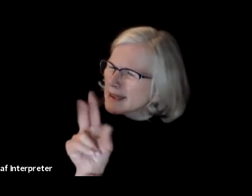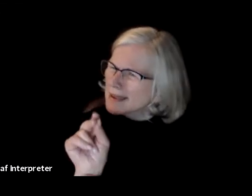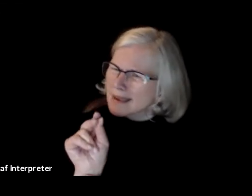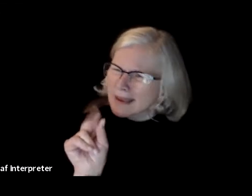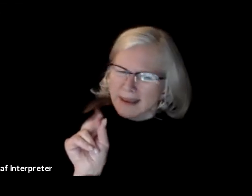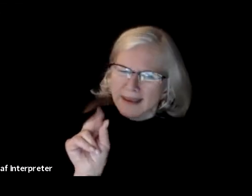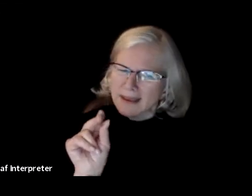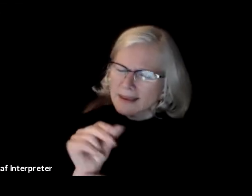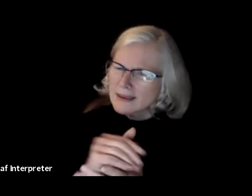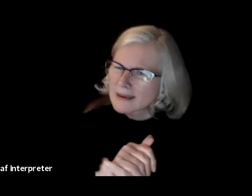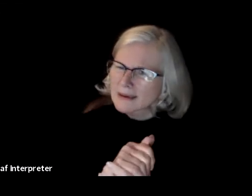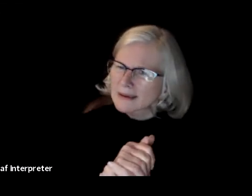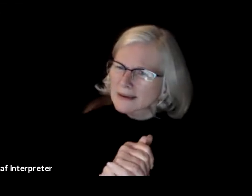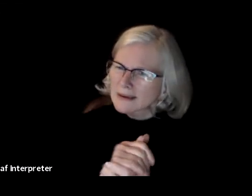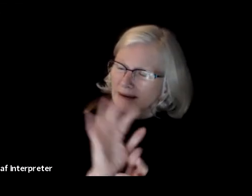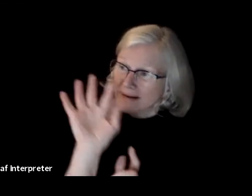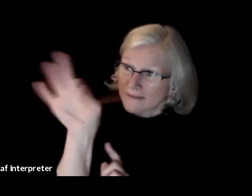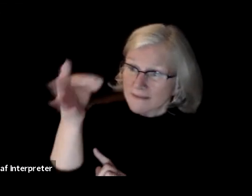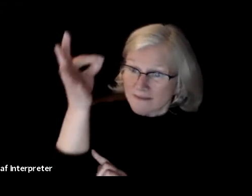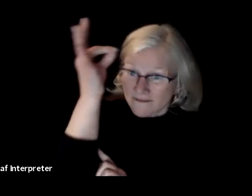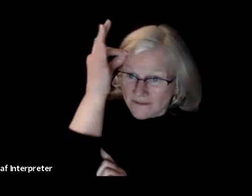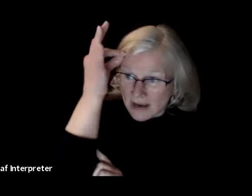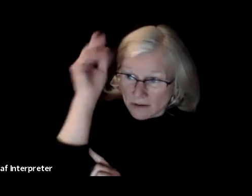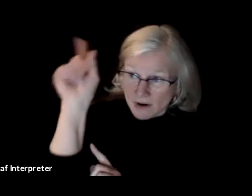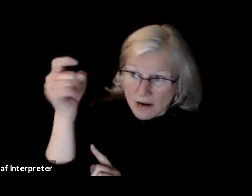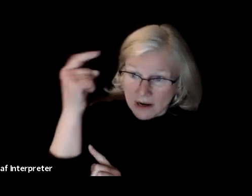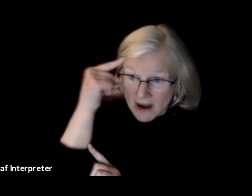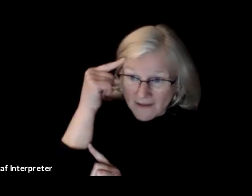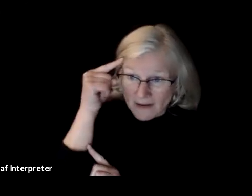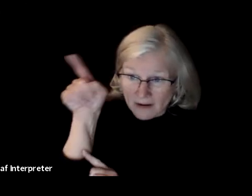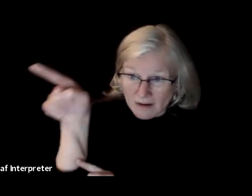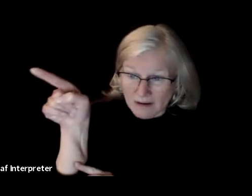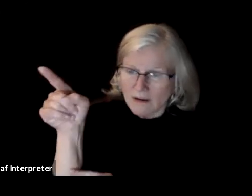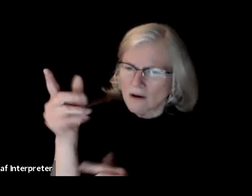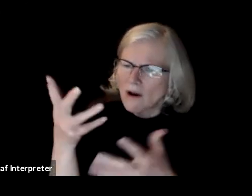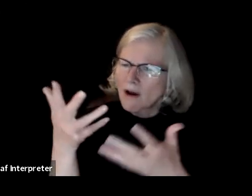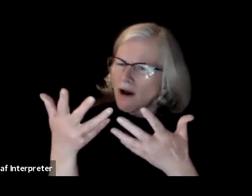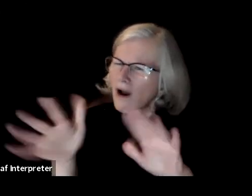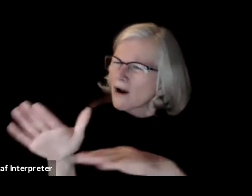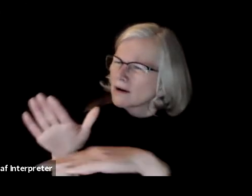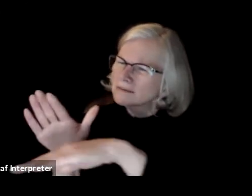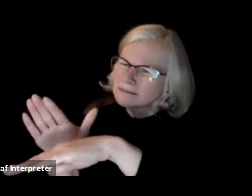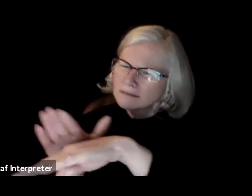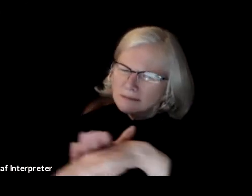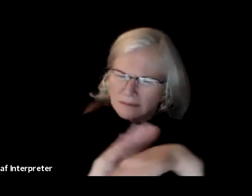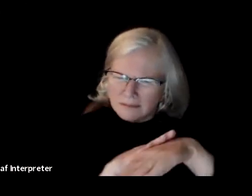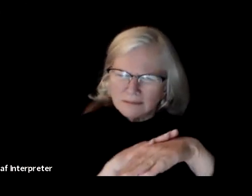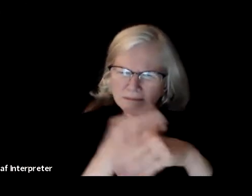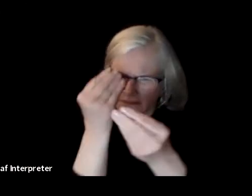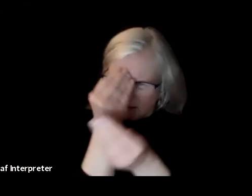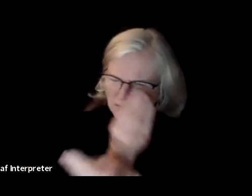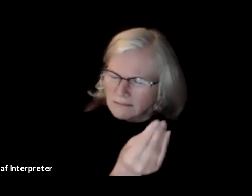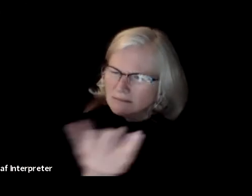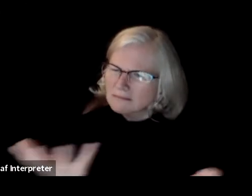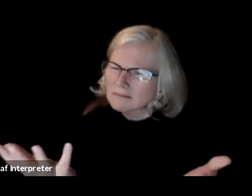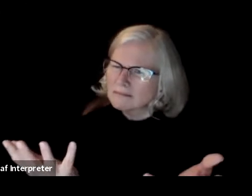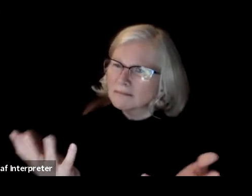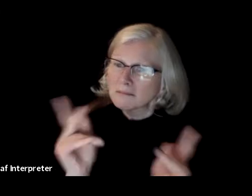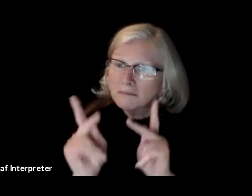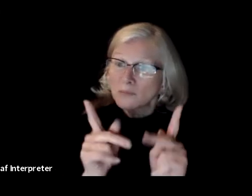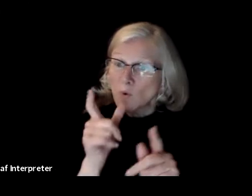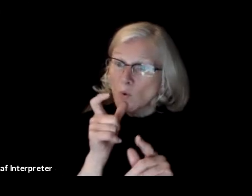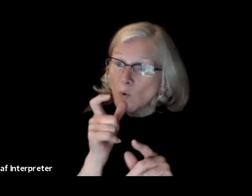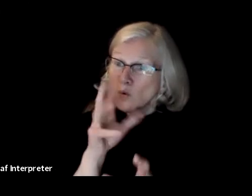this. They emphasized that all organizations and providers participating in the CDC